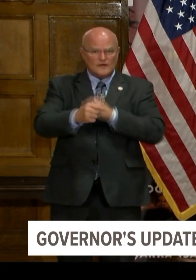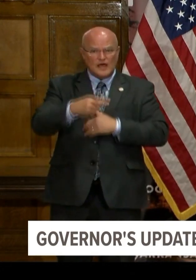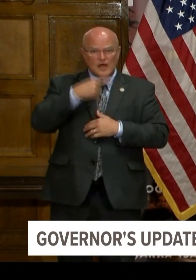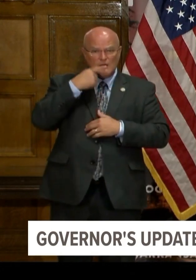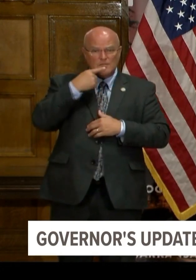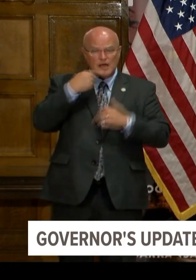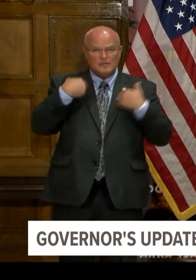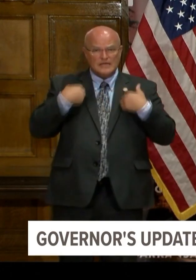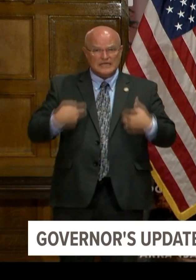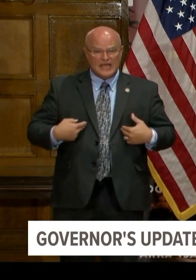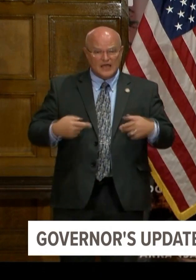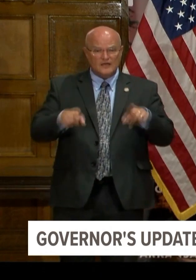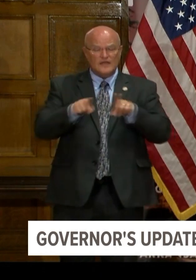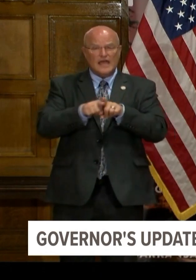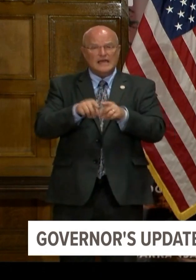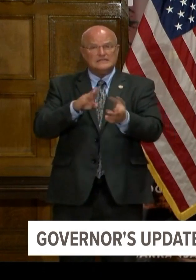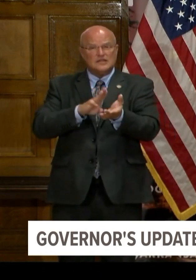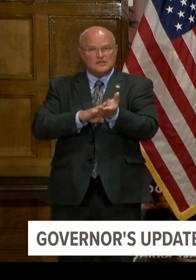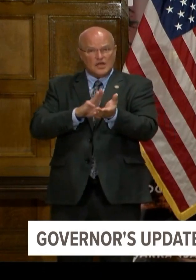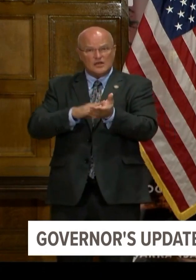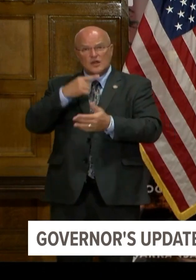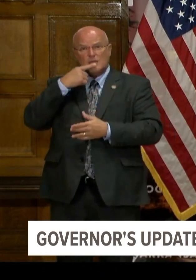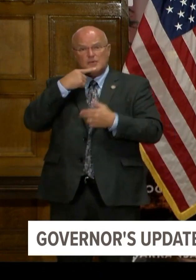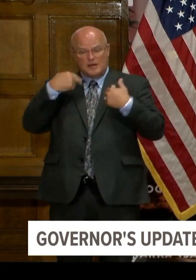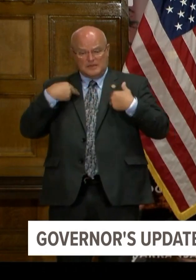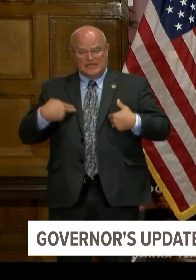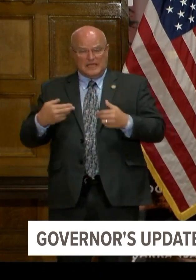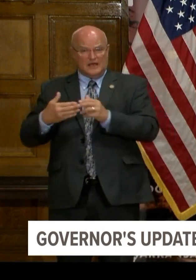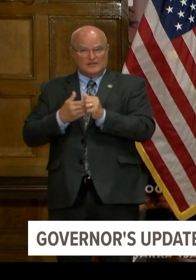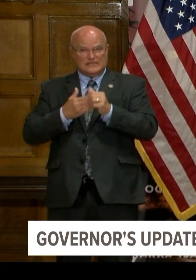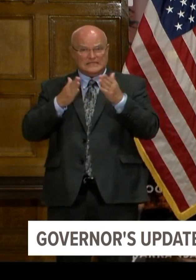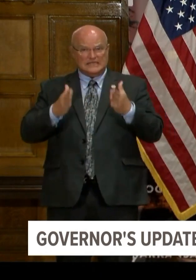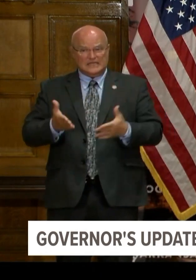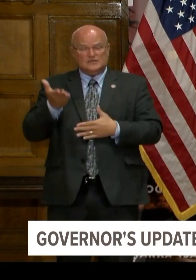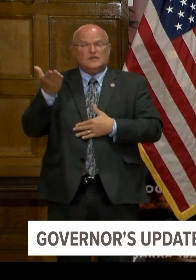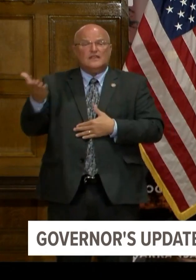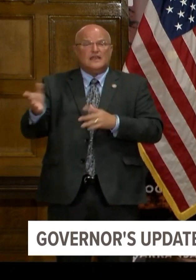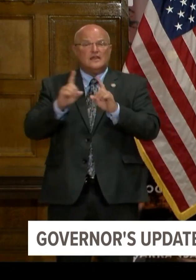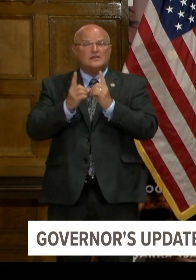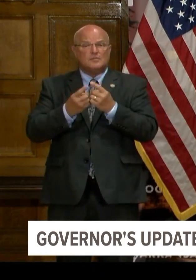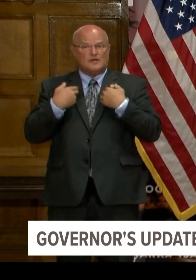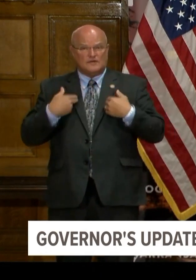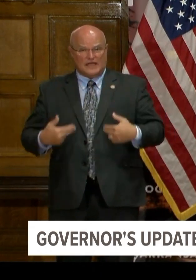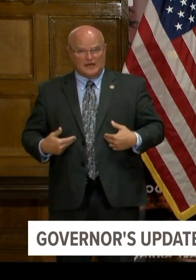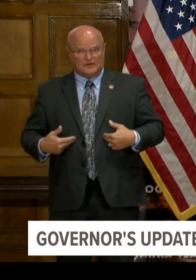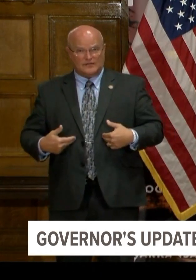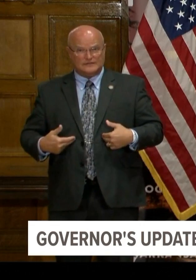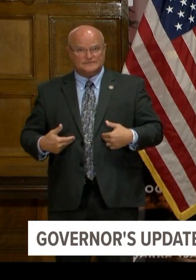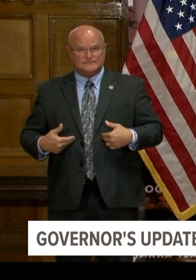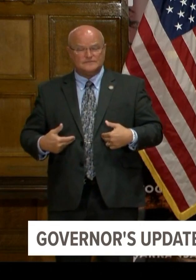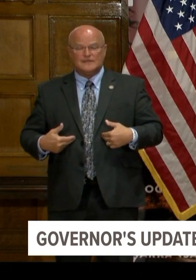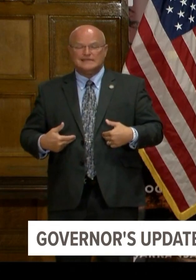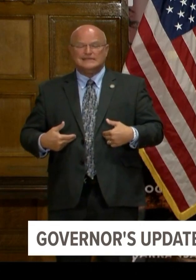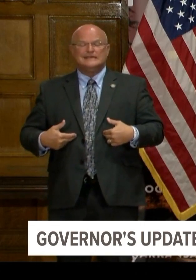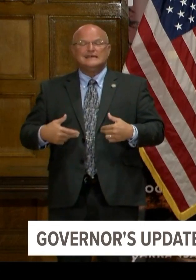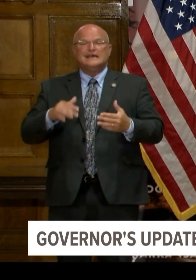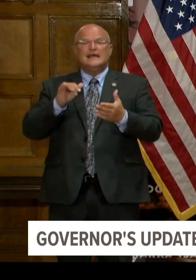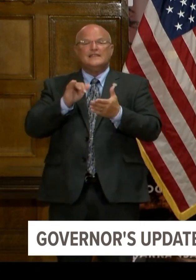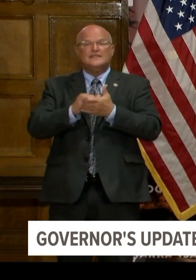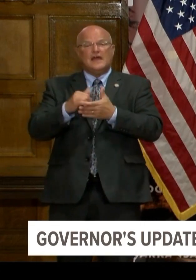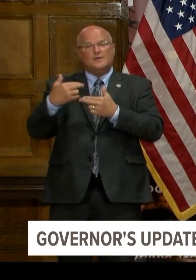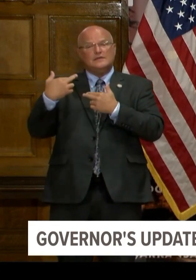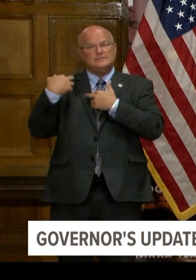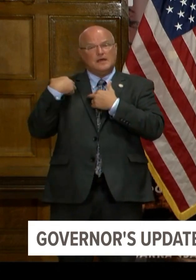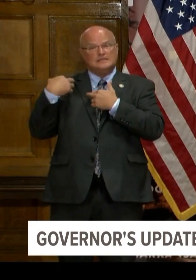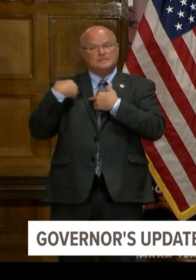our epidemiologists and our public health leaders at the Department of Health. Regardless of that, responsibility has been assigned